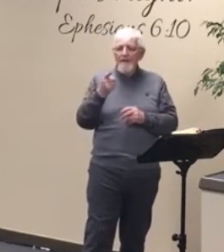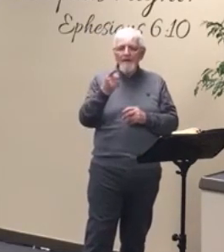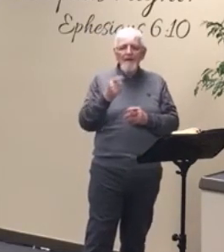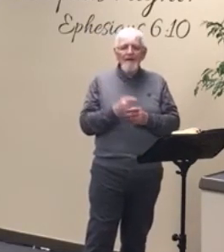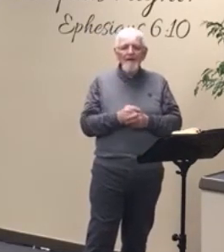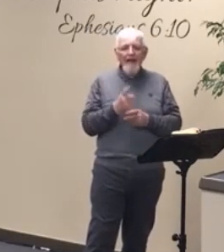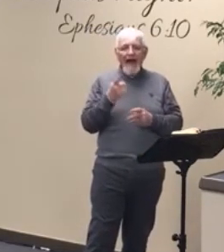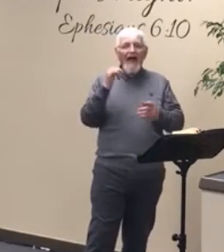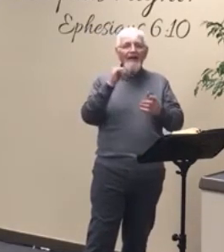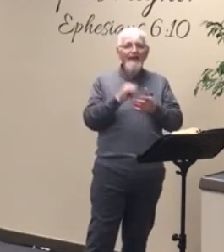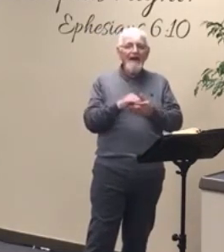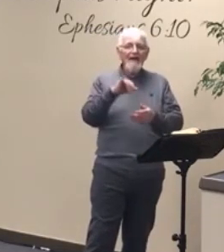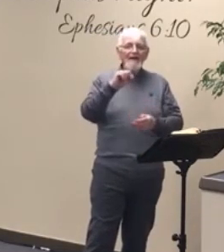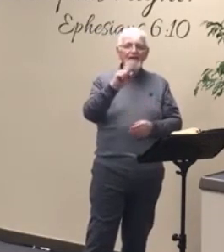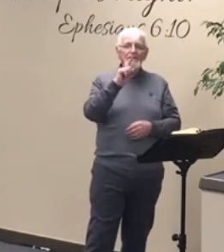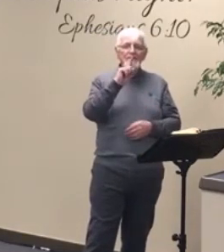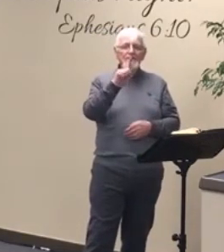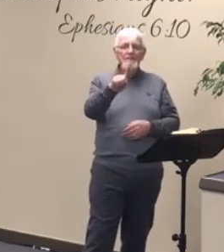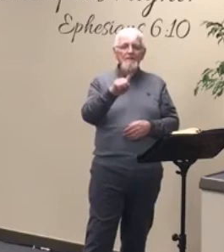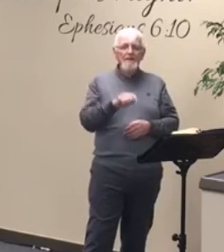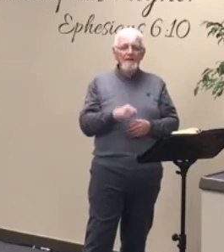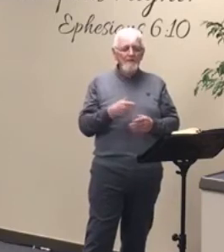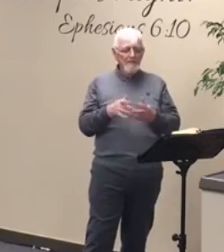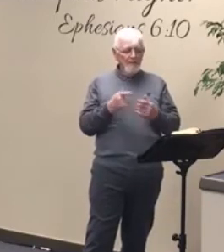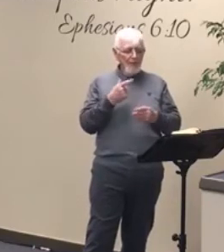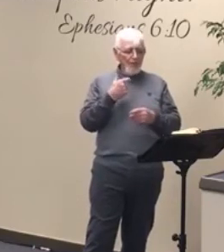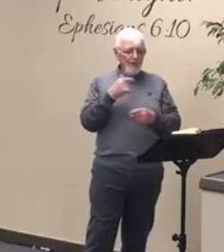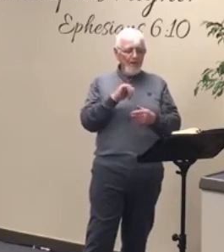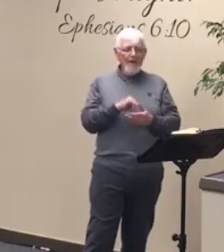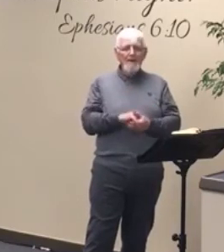And that's the truth. I don't care who says it.